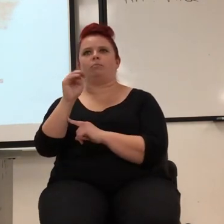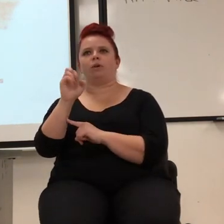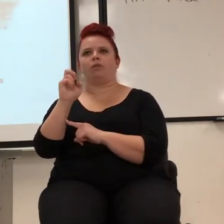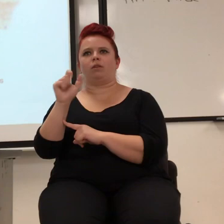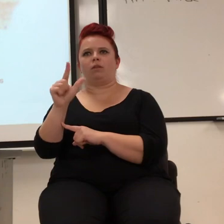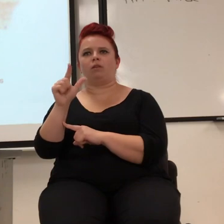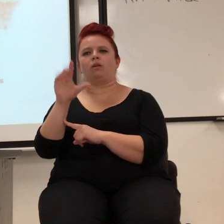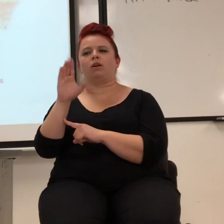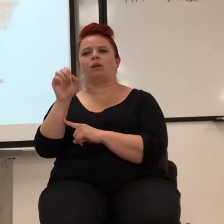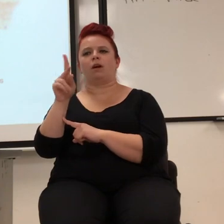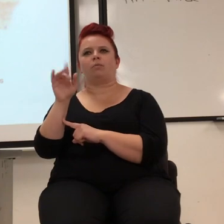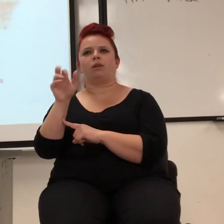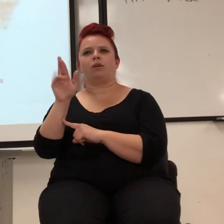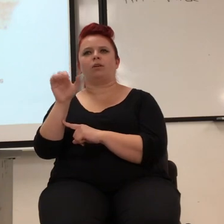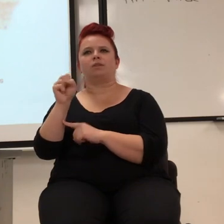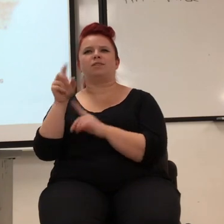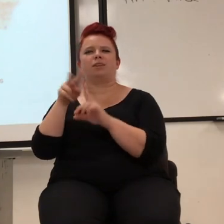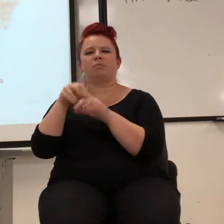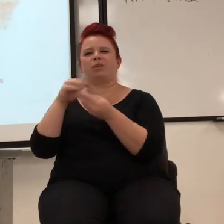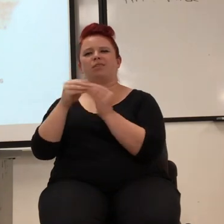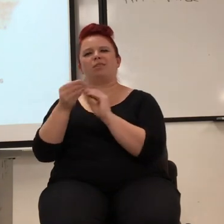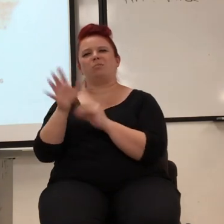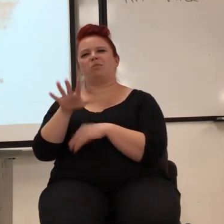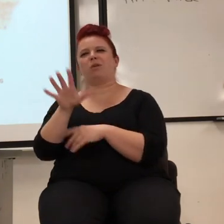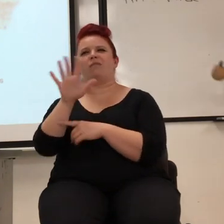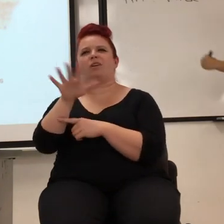like 55.